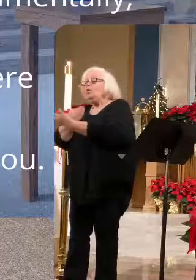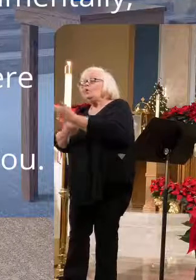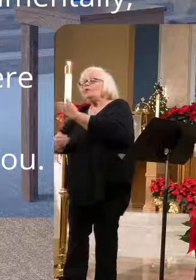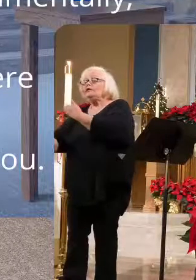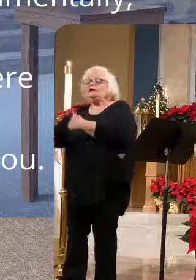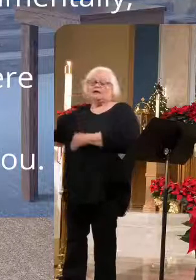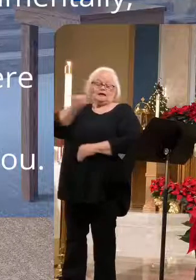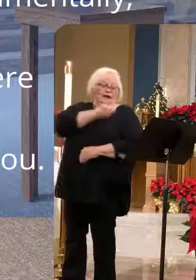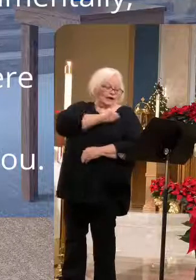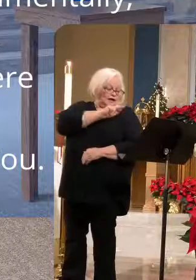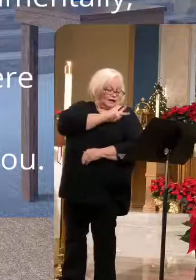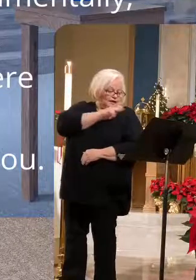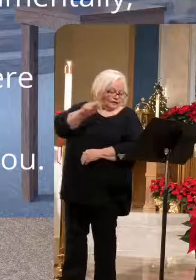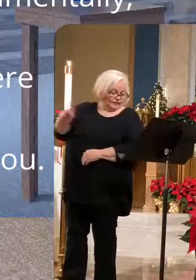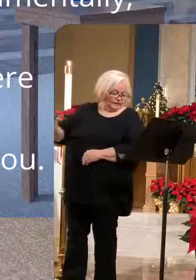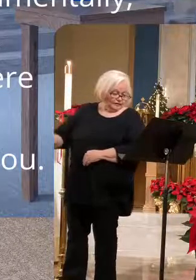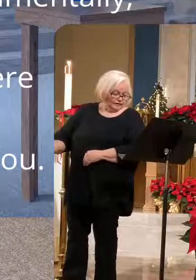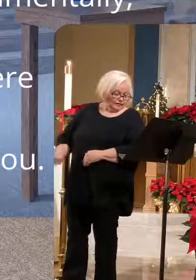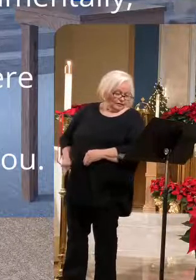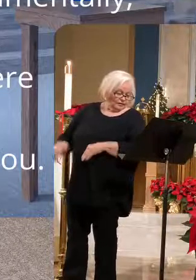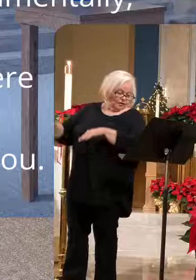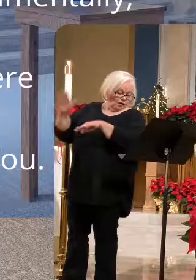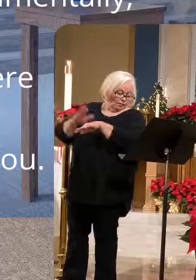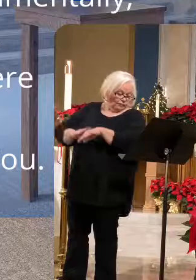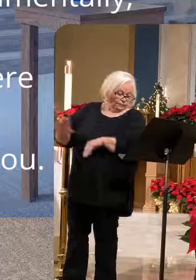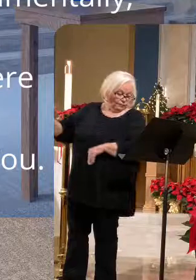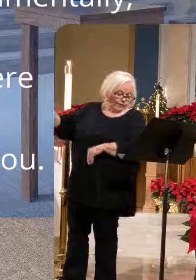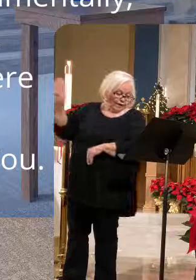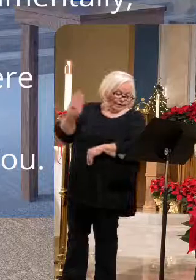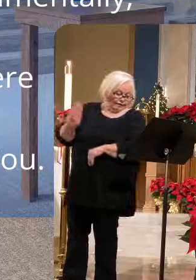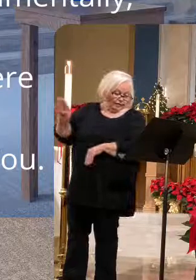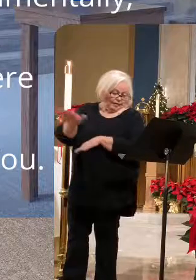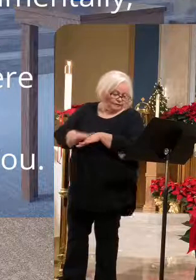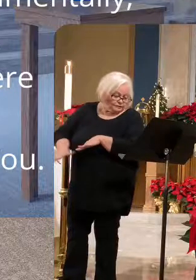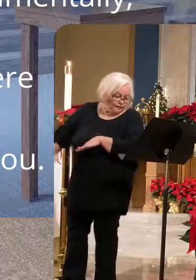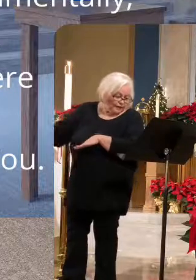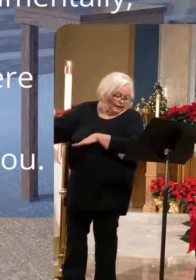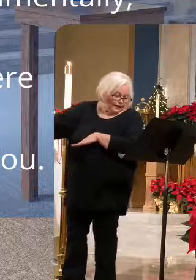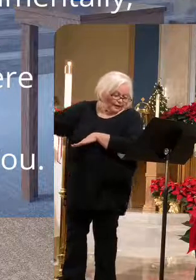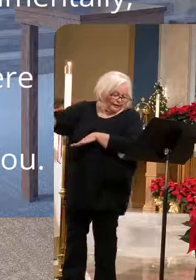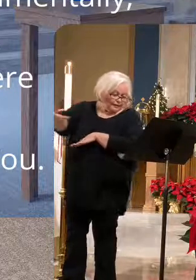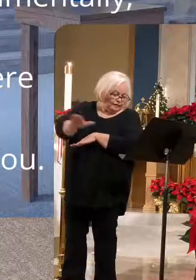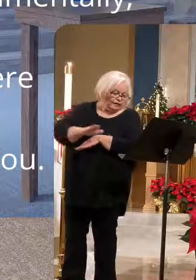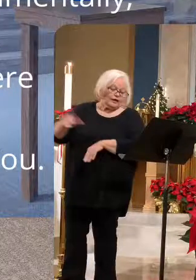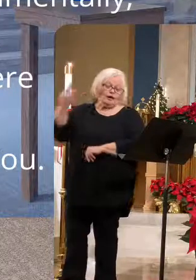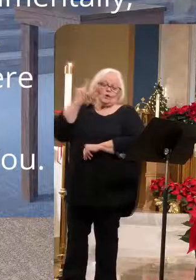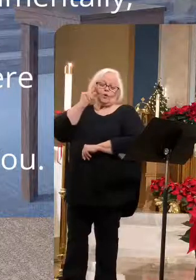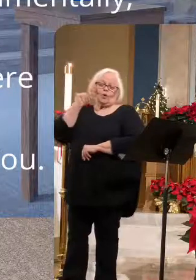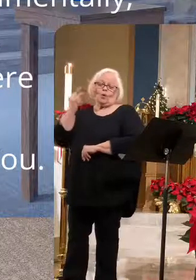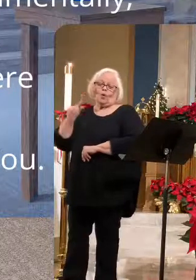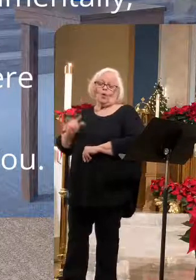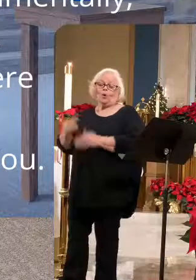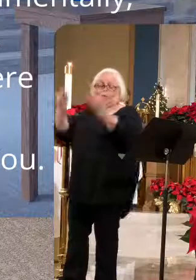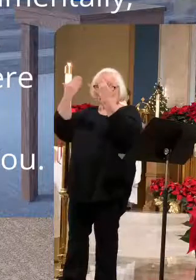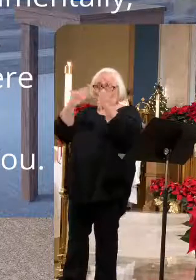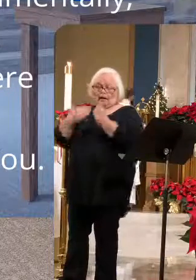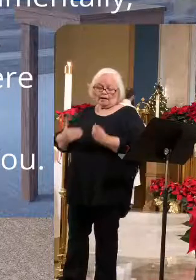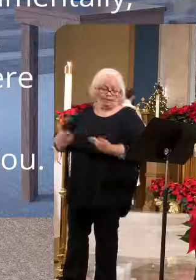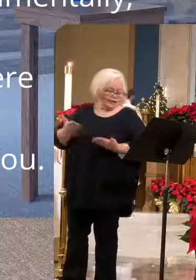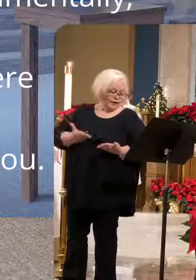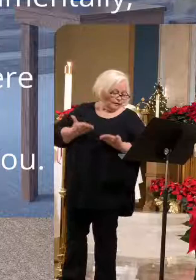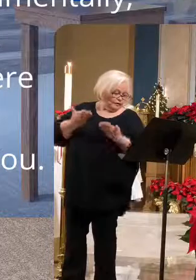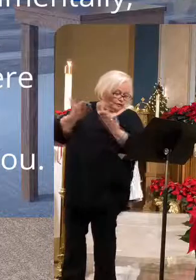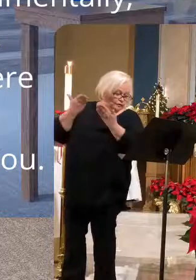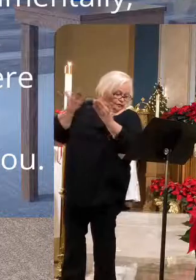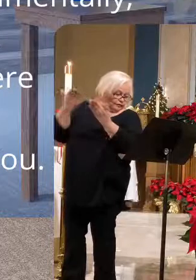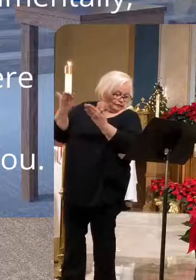Born a king on Bethlehem's plain, gold I bring to